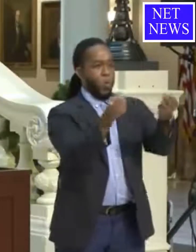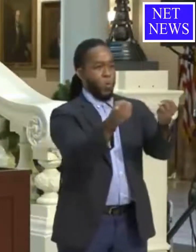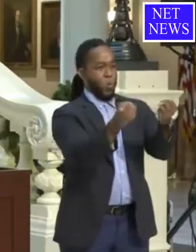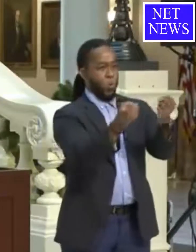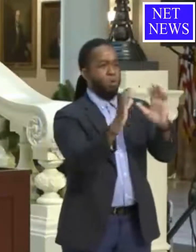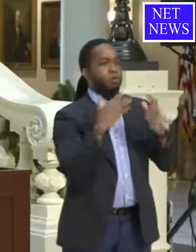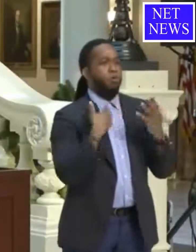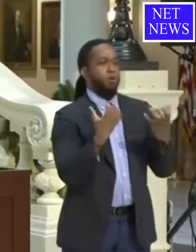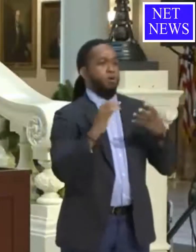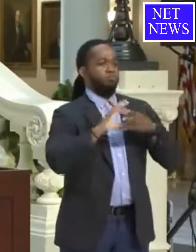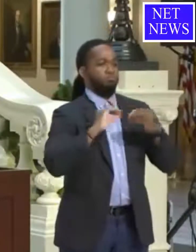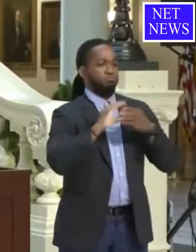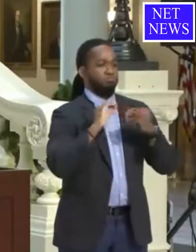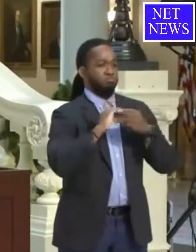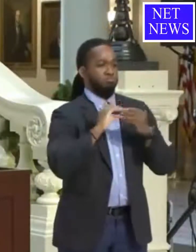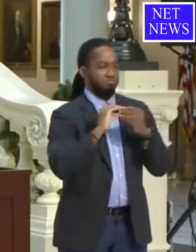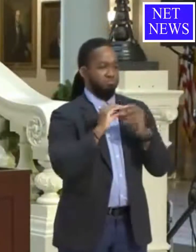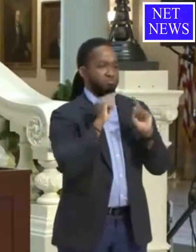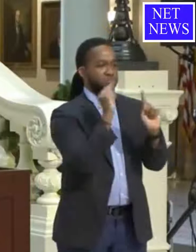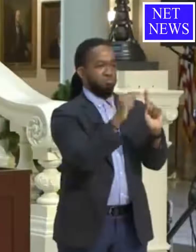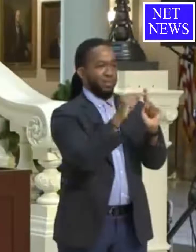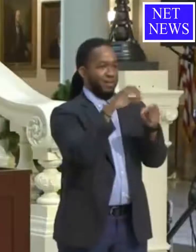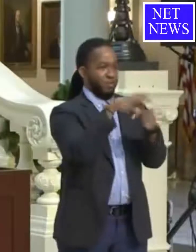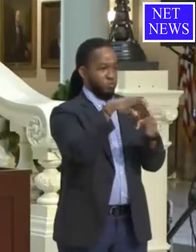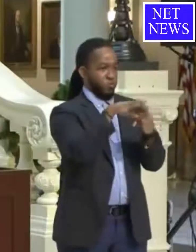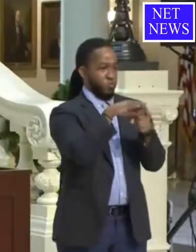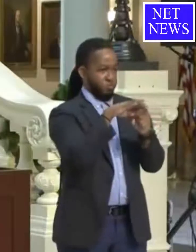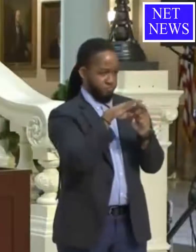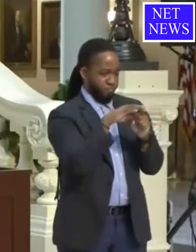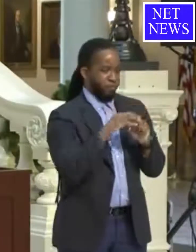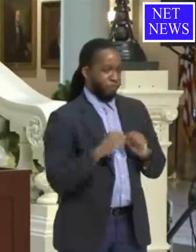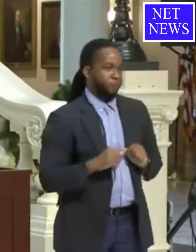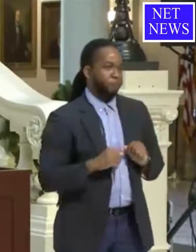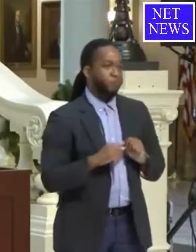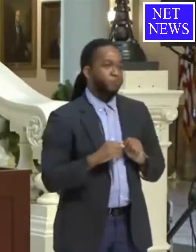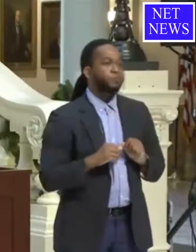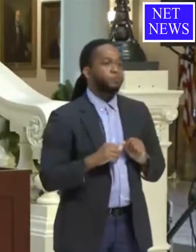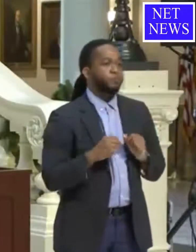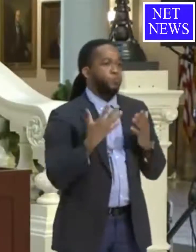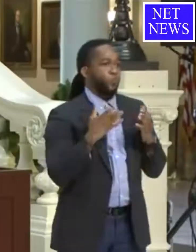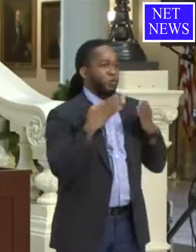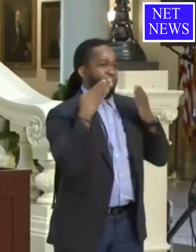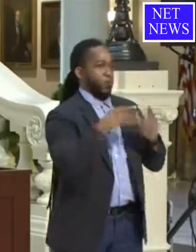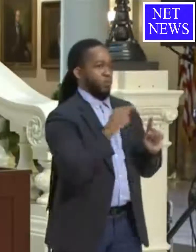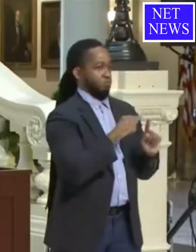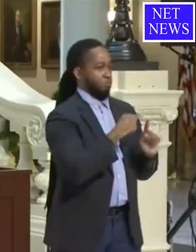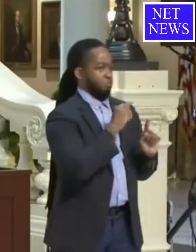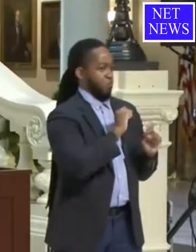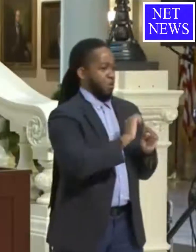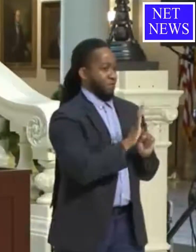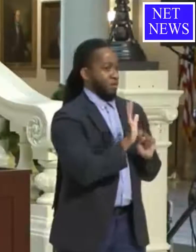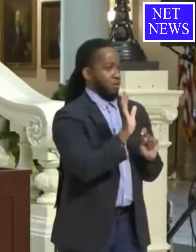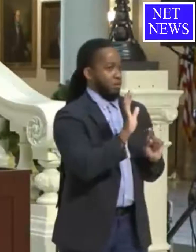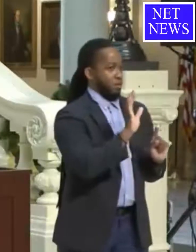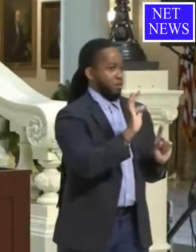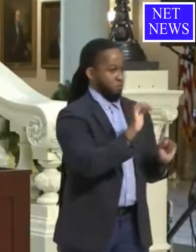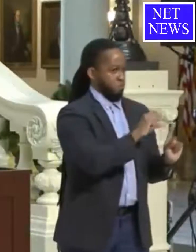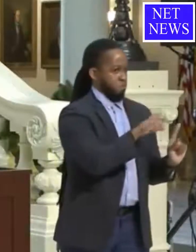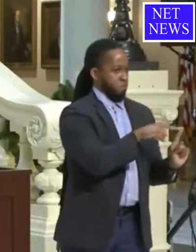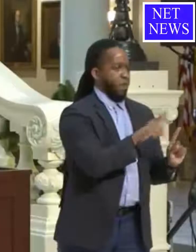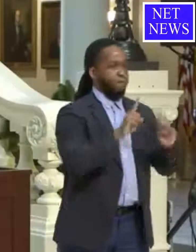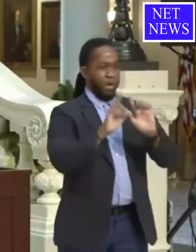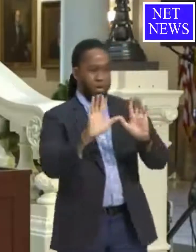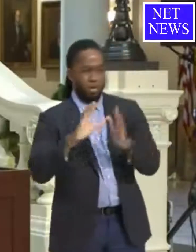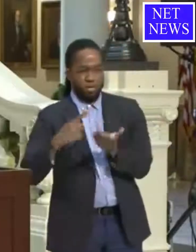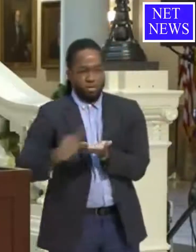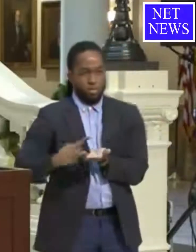statement on elections so we can stay focused on COVID before this Thanksgiving holiday. As you all know, the President